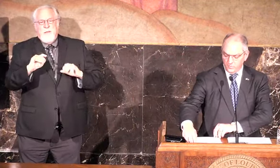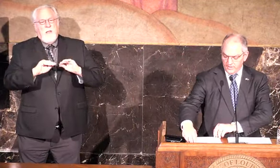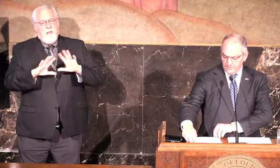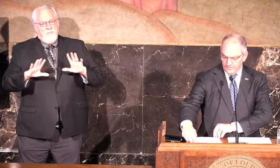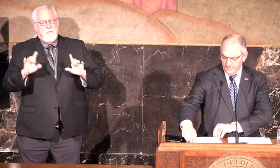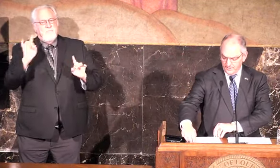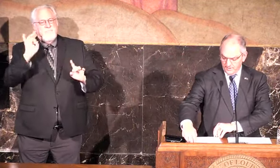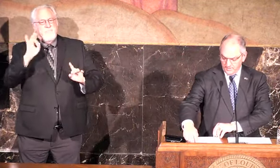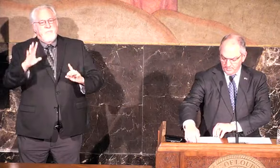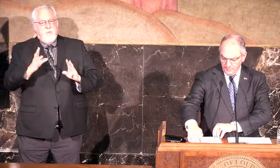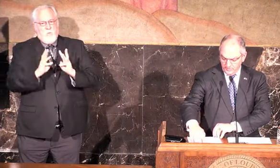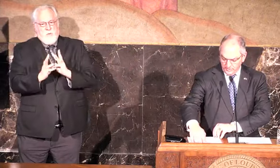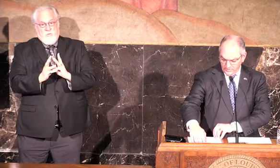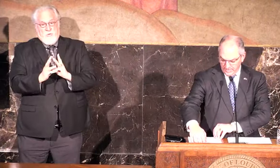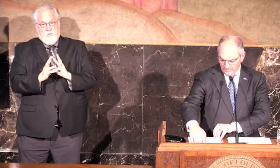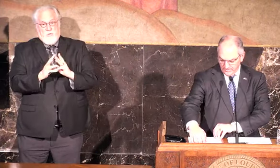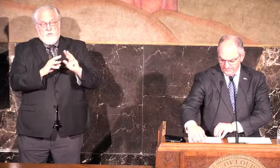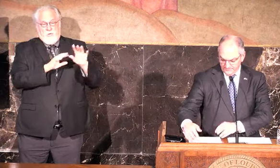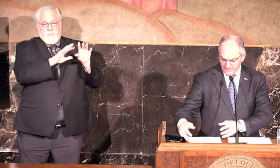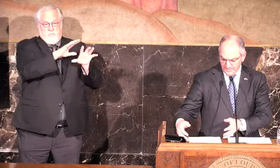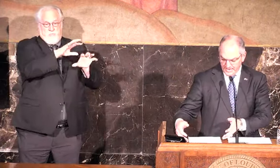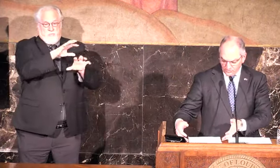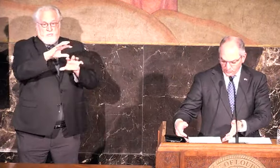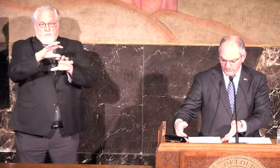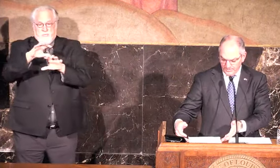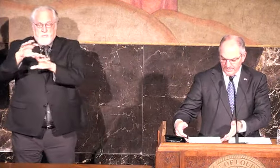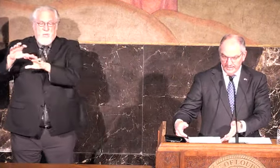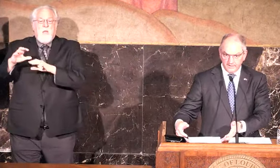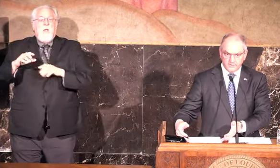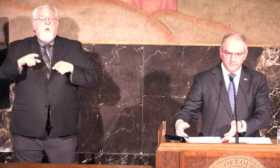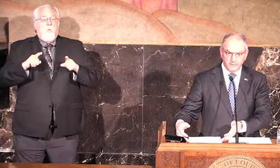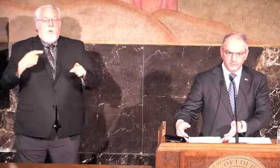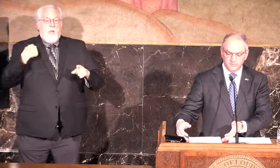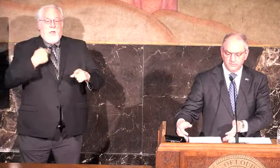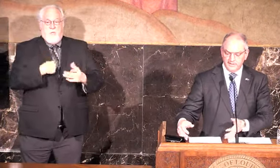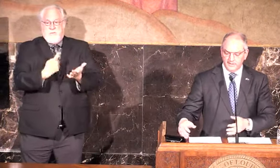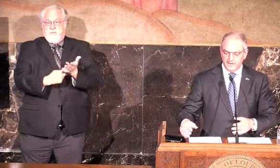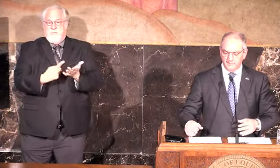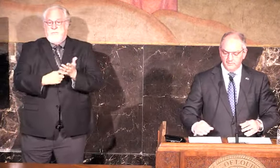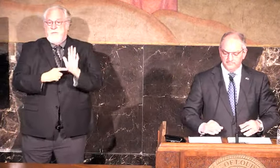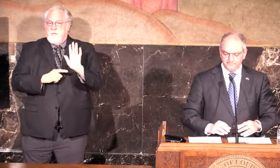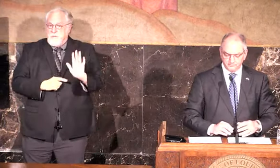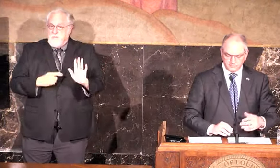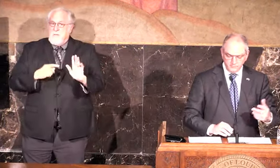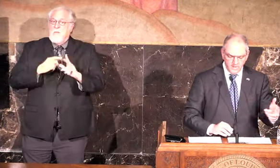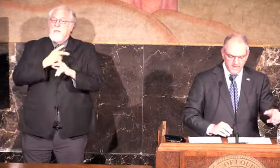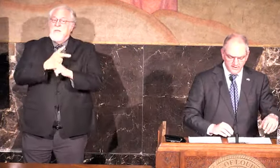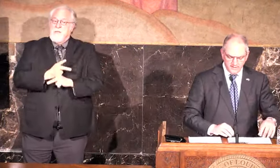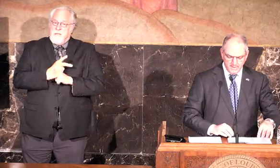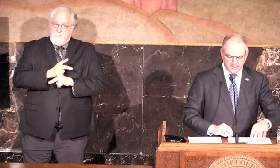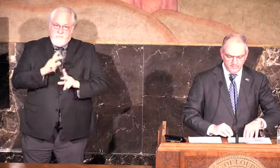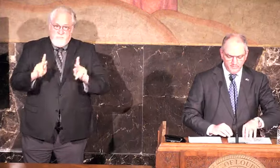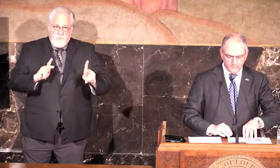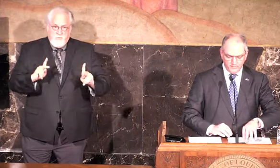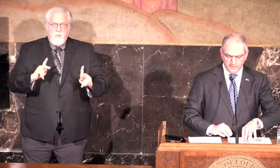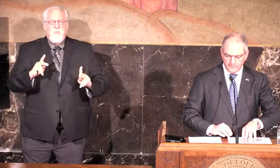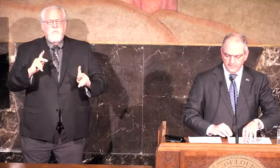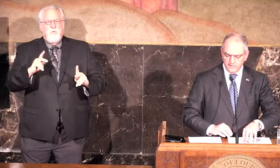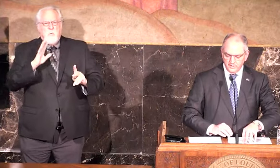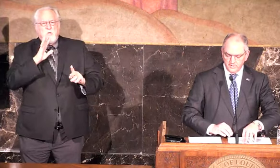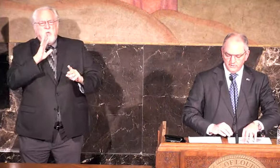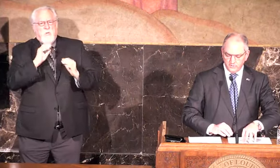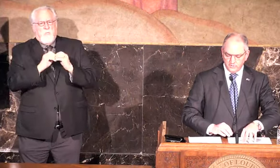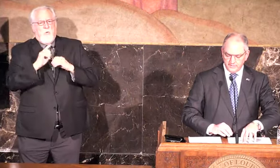severe weather moving through the area as we speak and asking people to be careful. And I'll get back more on the